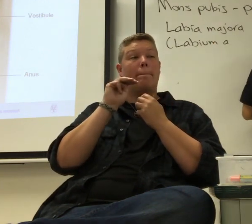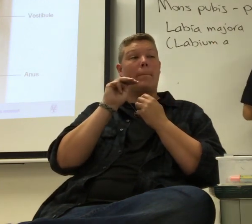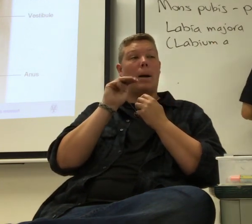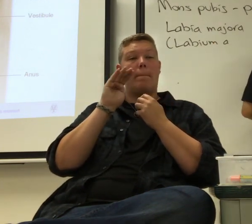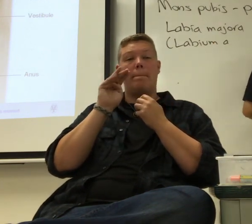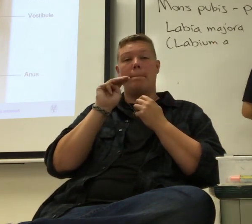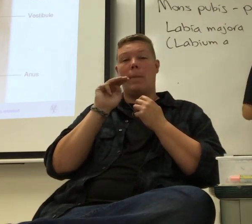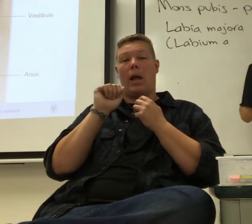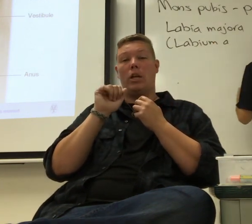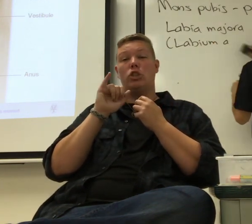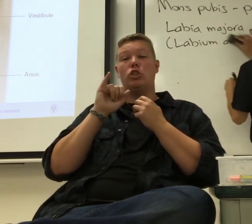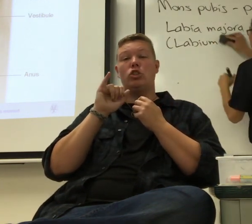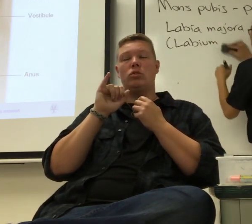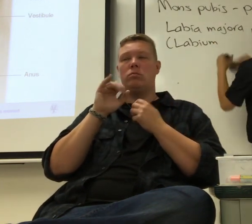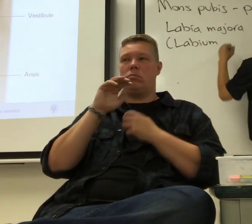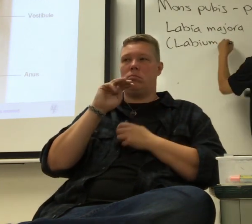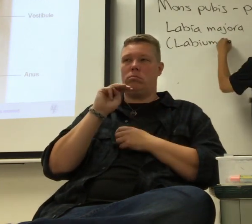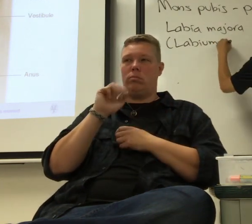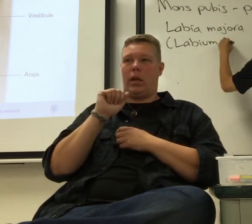that's singular.